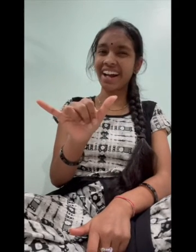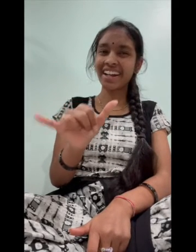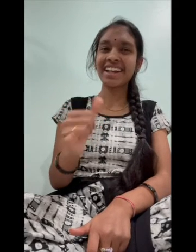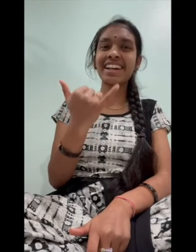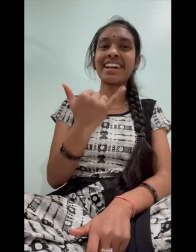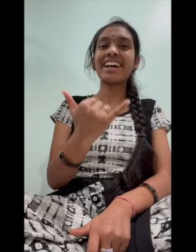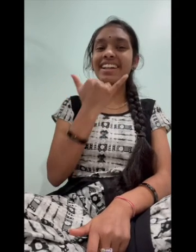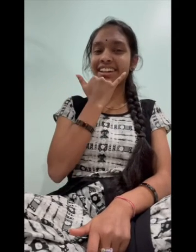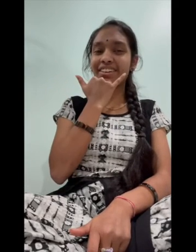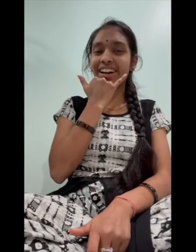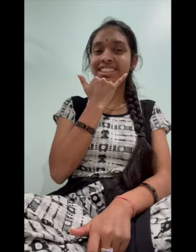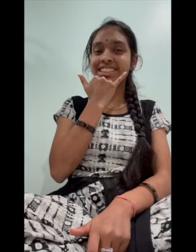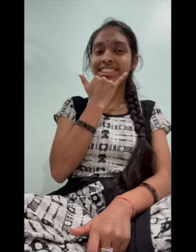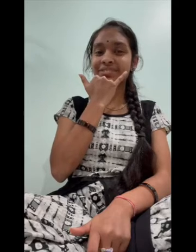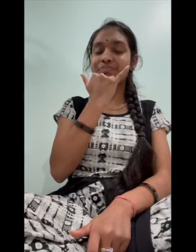Y, and incorrect.